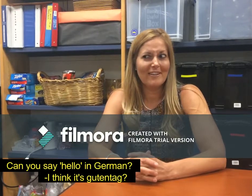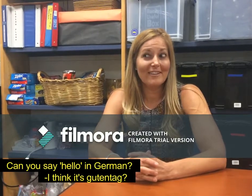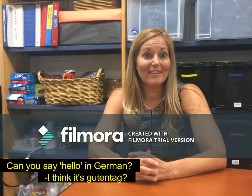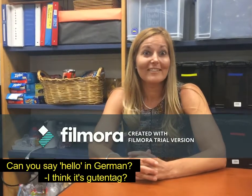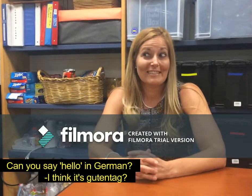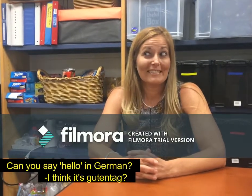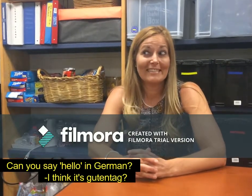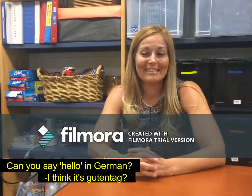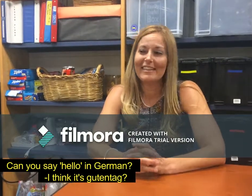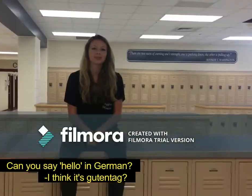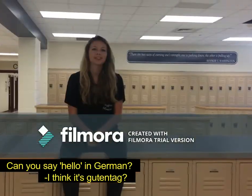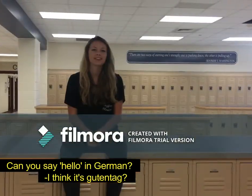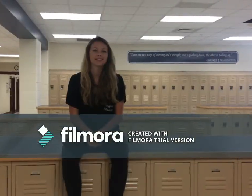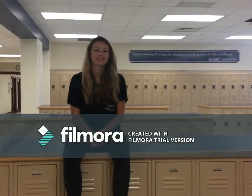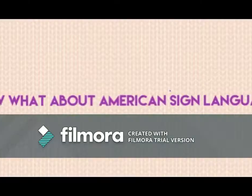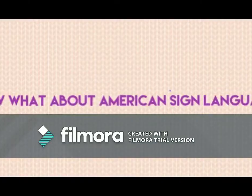Tag? Guten Tag.